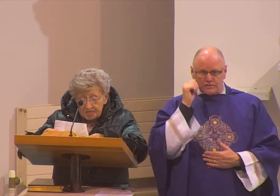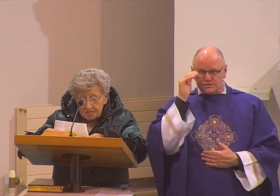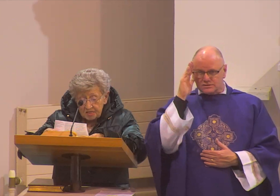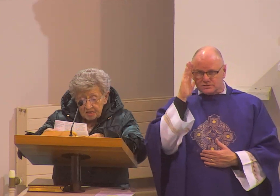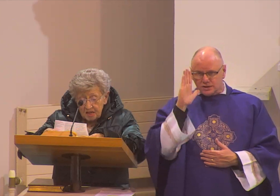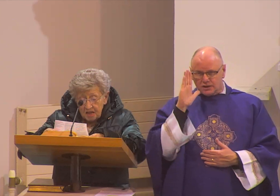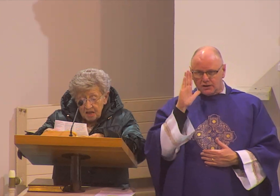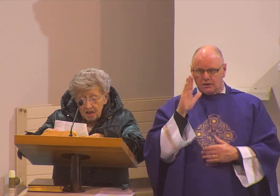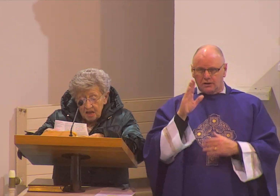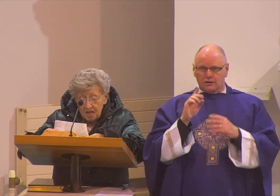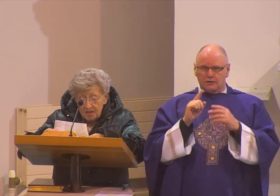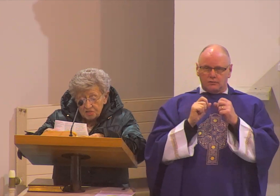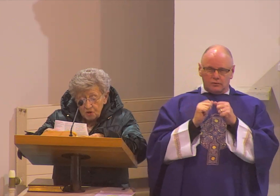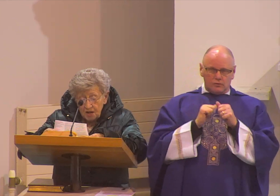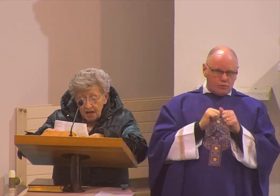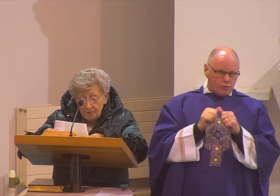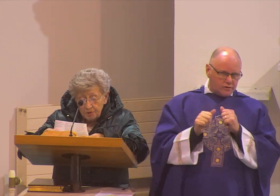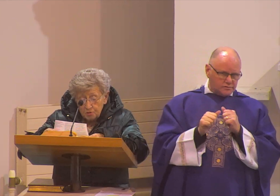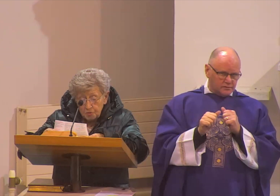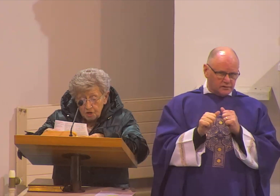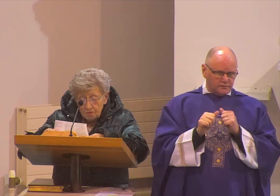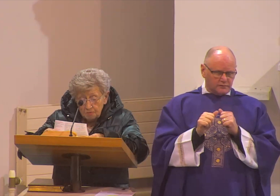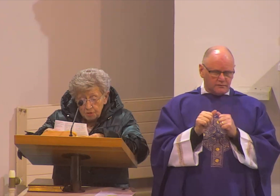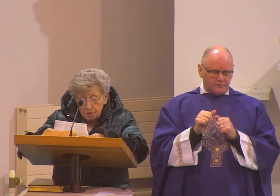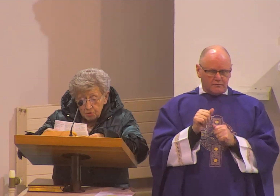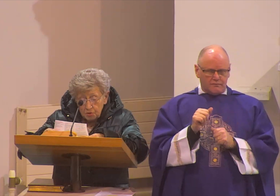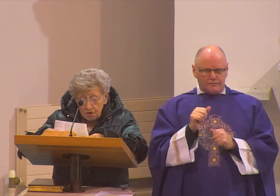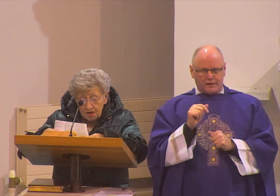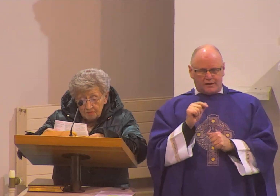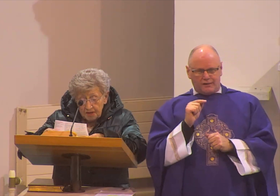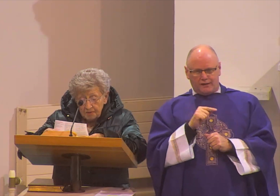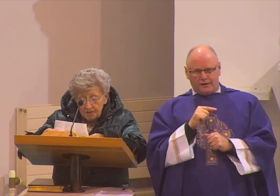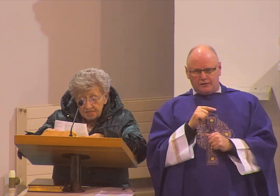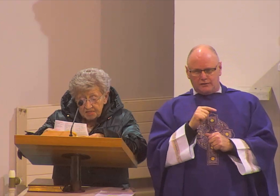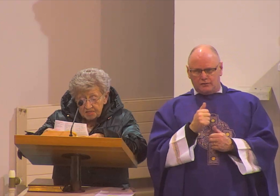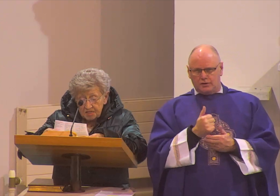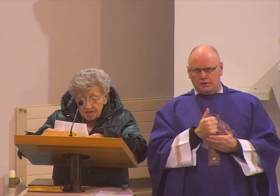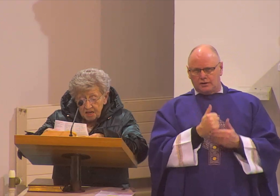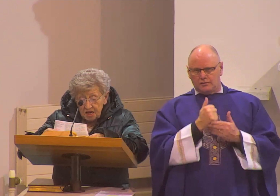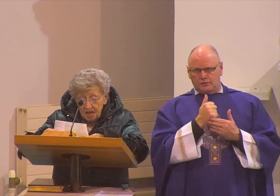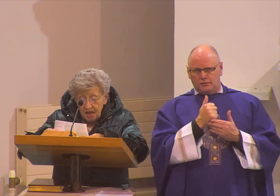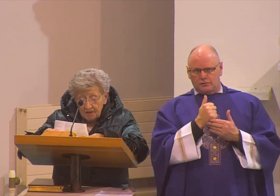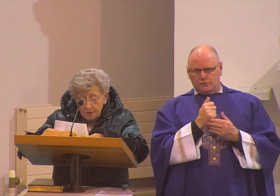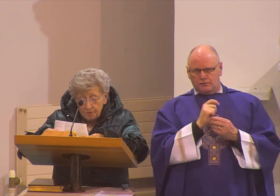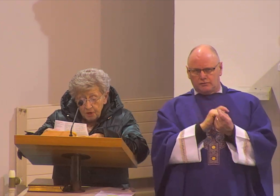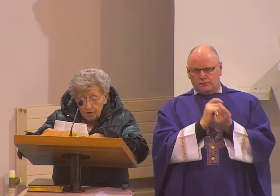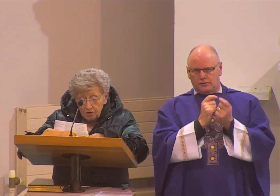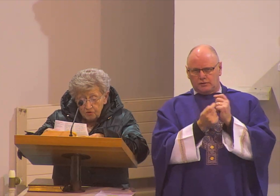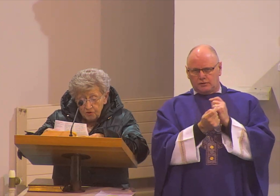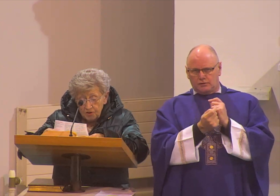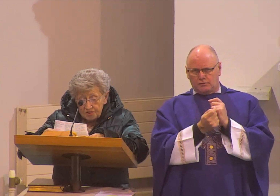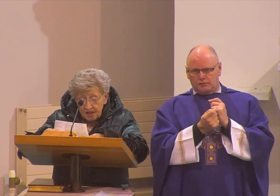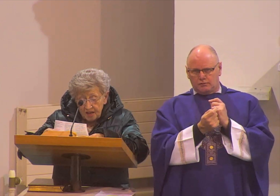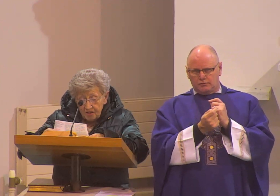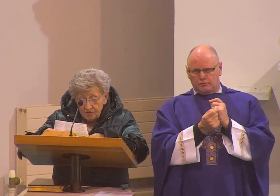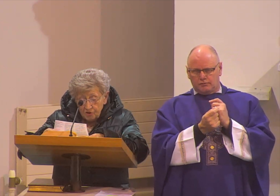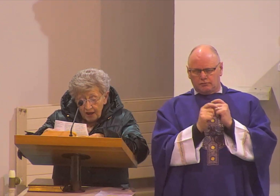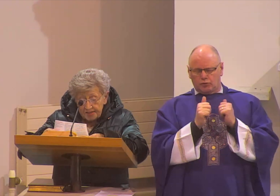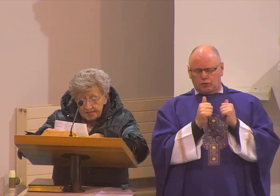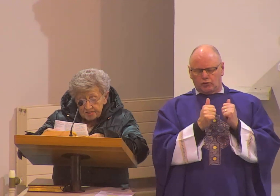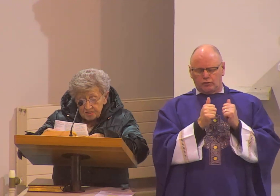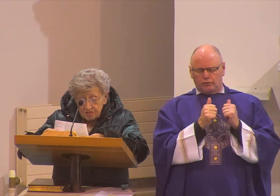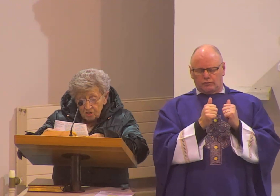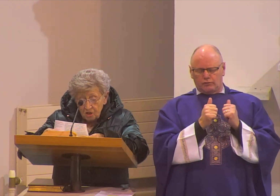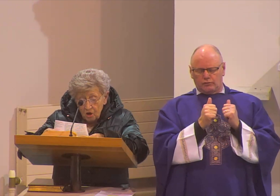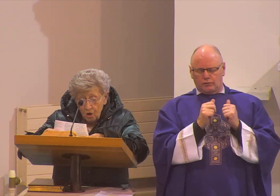best. This will help you to become pure and blameless and prepare you for the day of